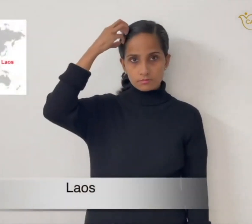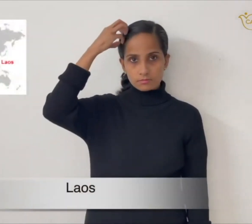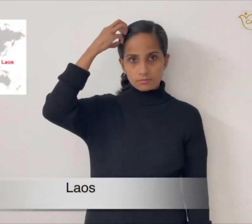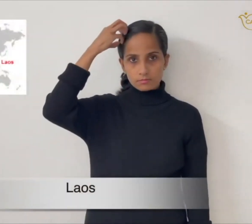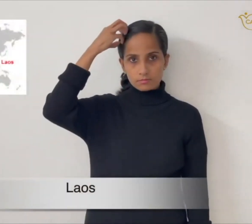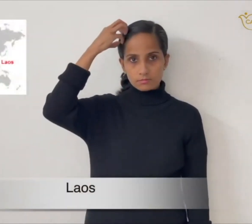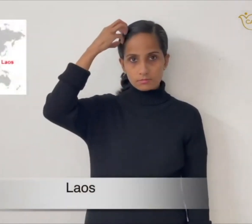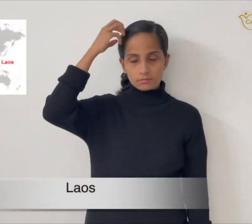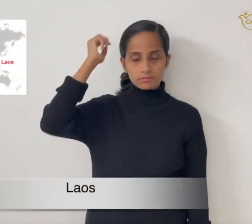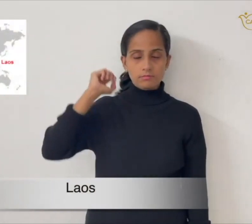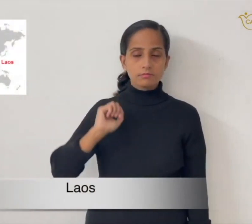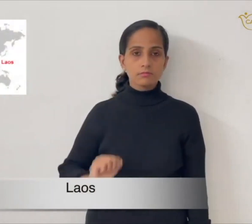Laos,